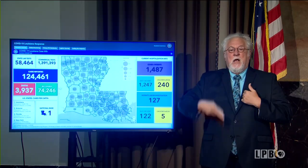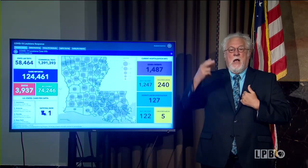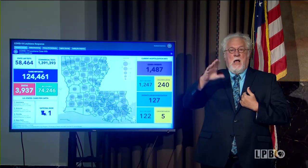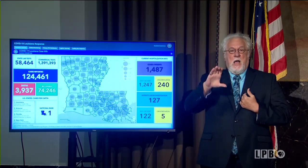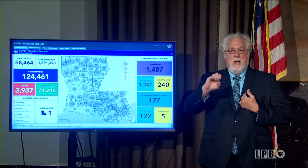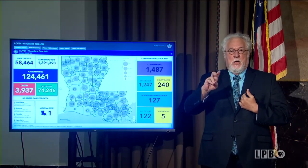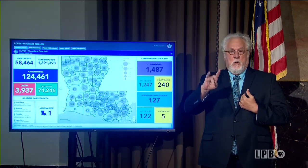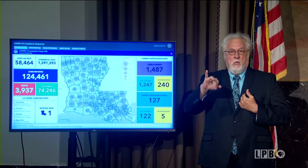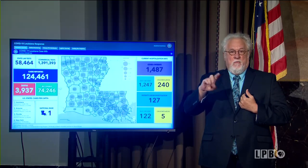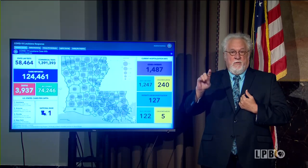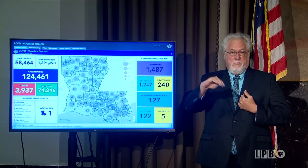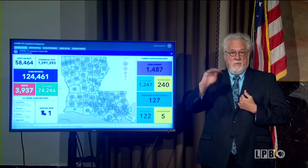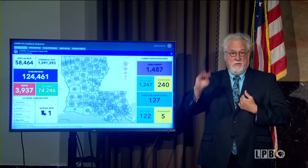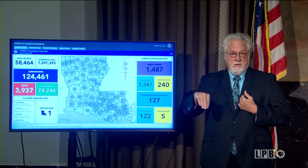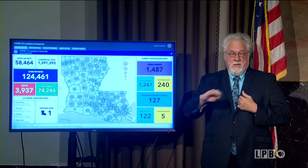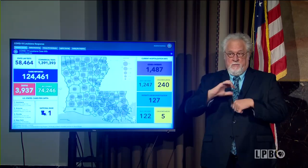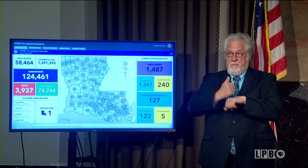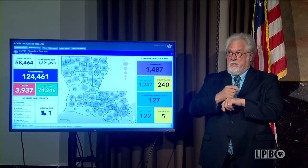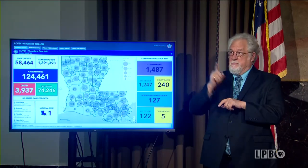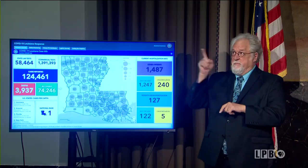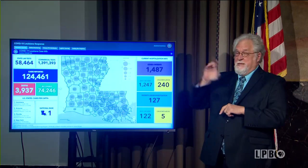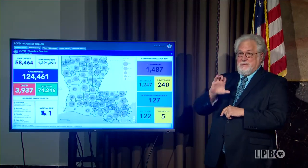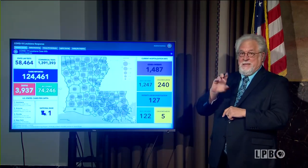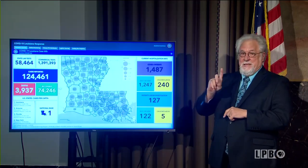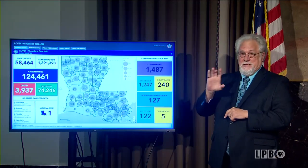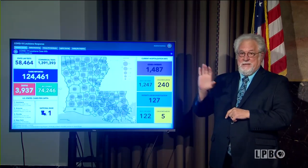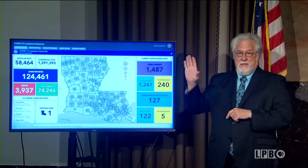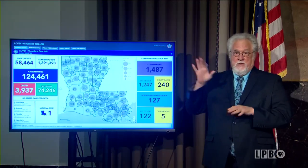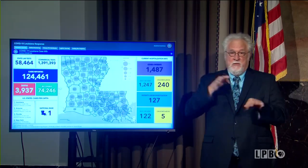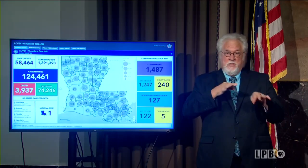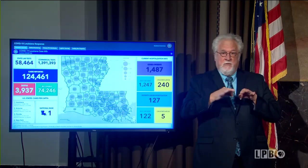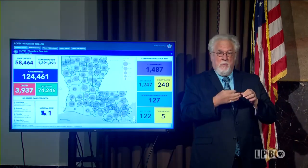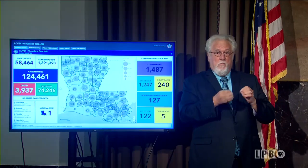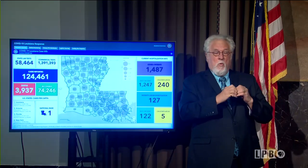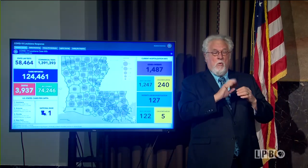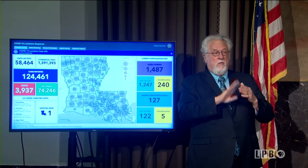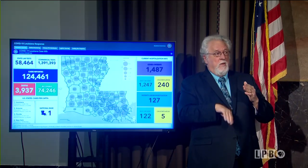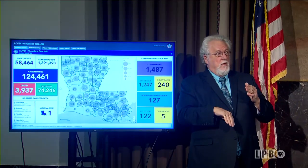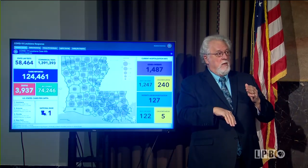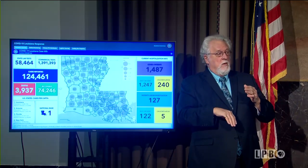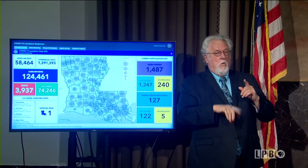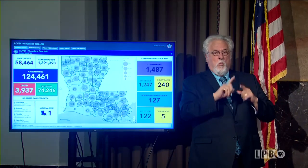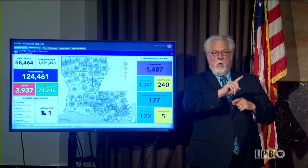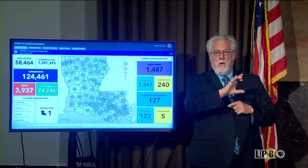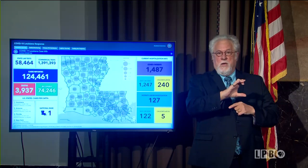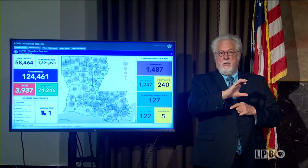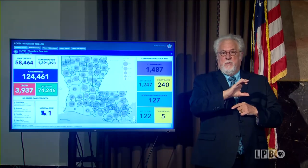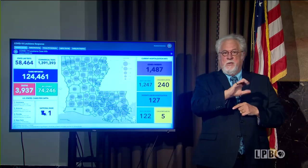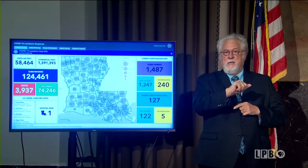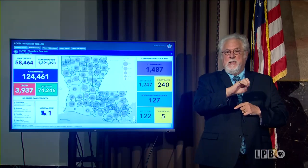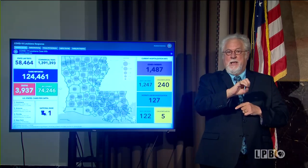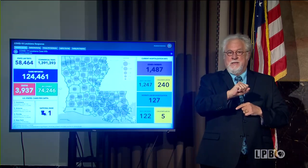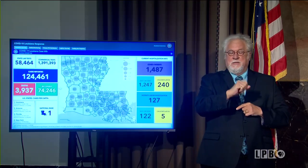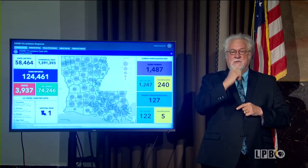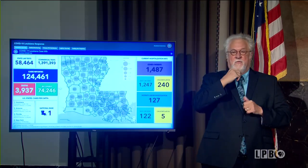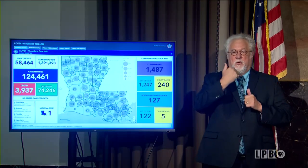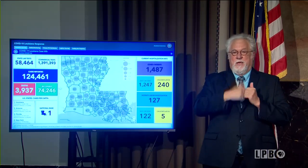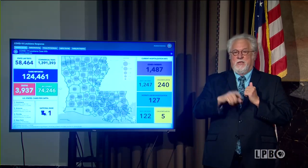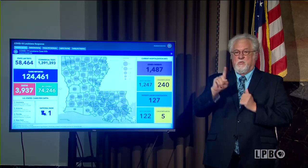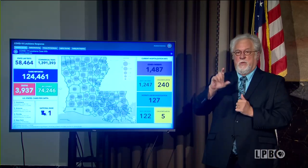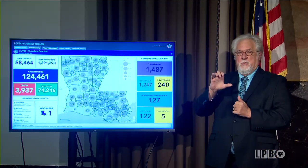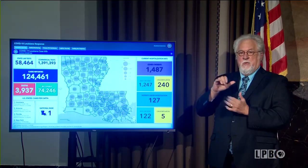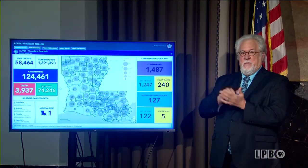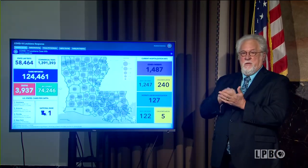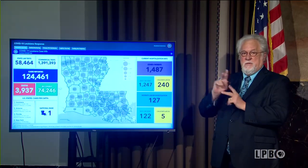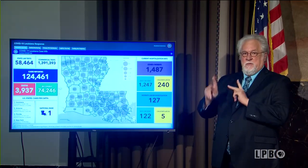incidence rate based on the CDC definition of more than 100 cases per 100,000